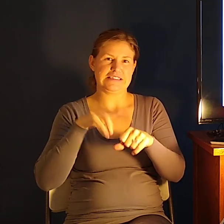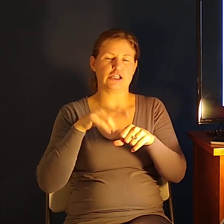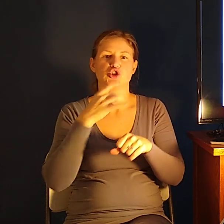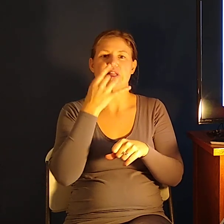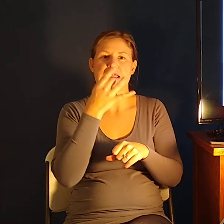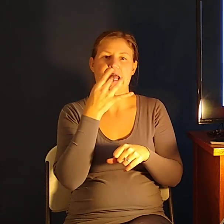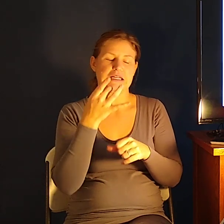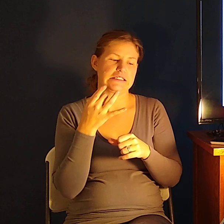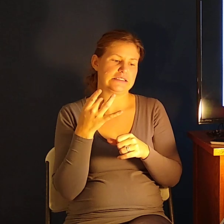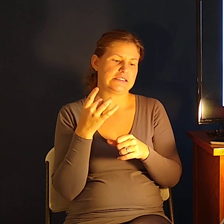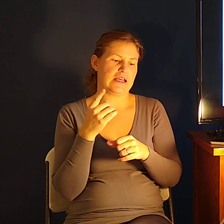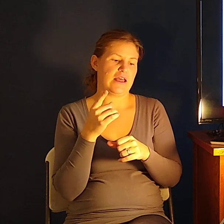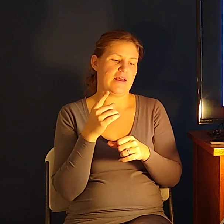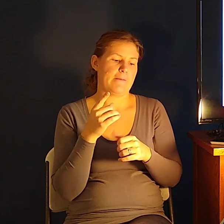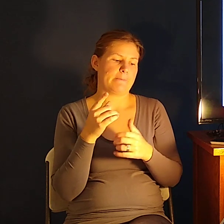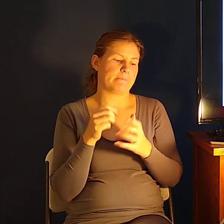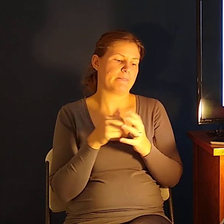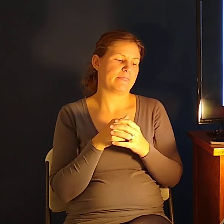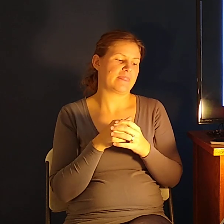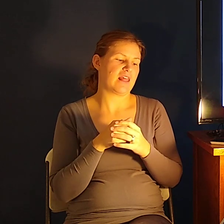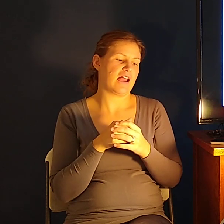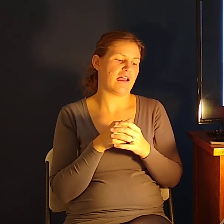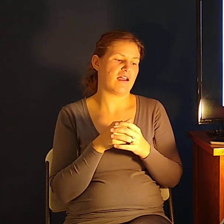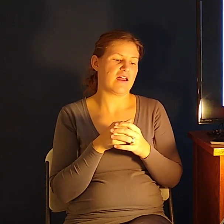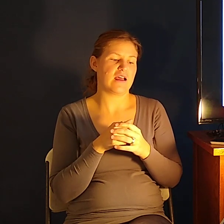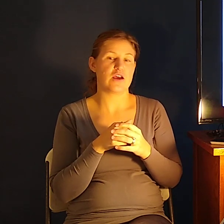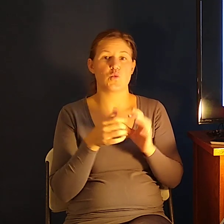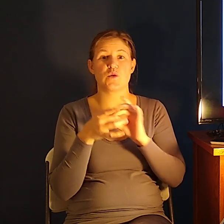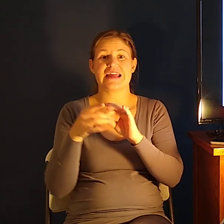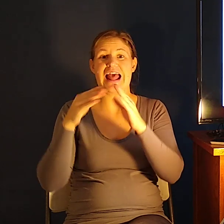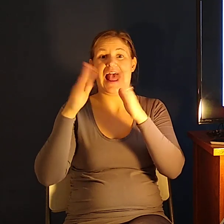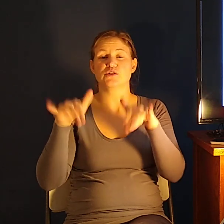and related houses to their site's climates.